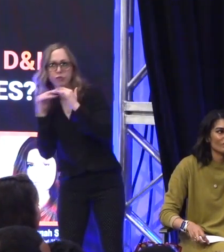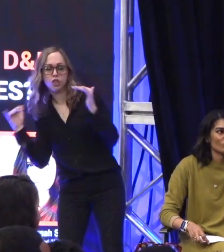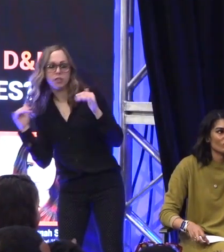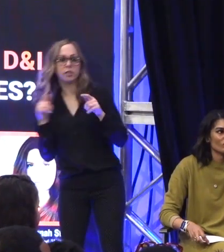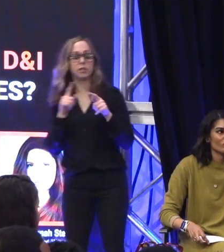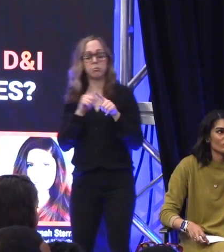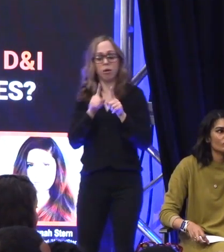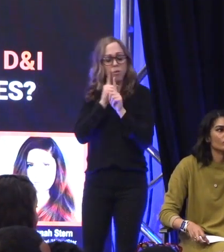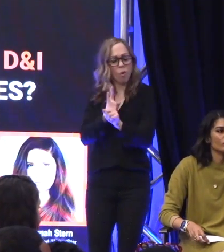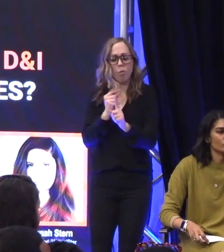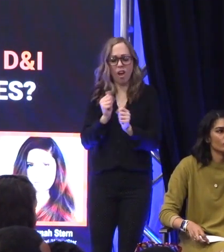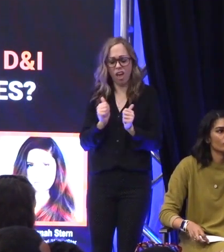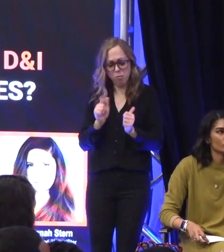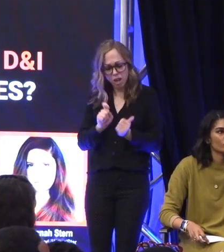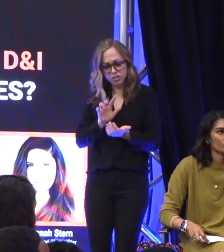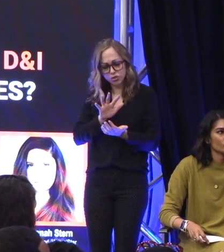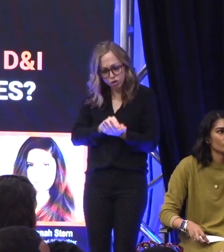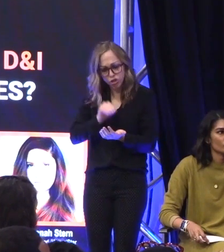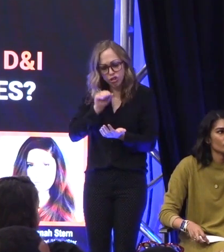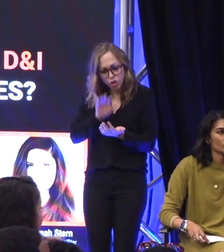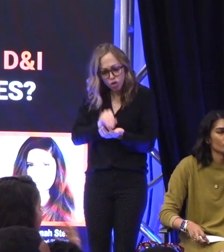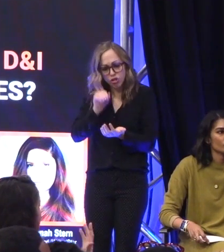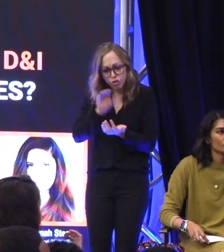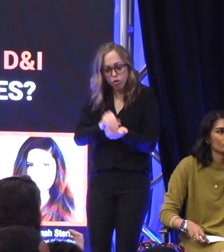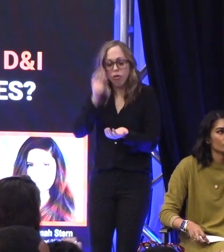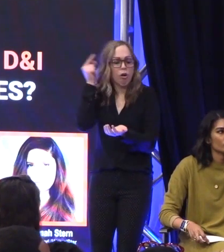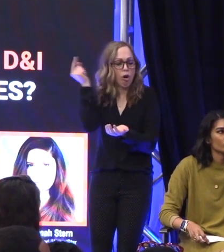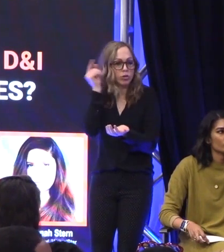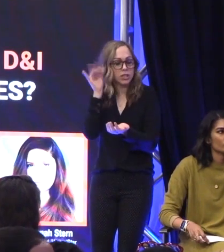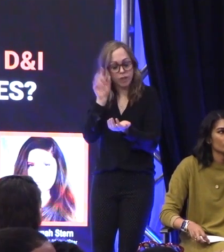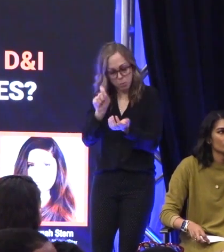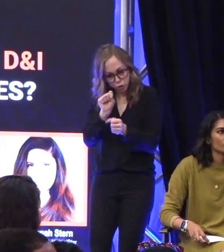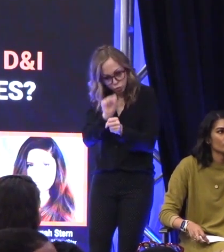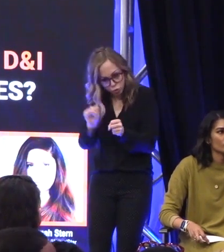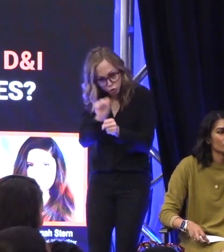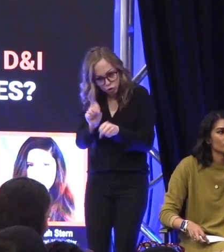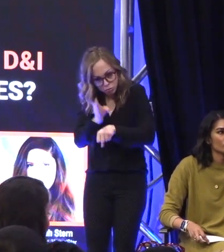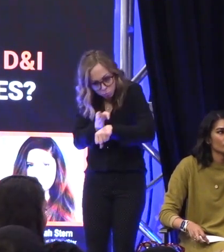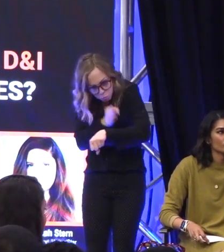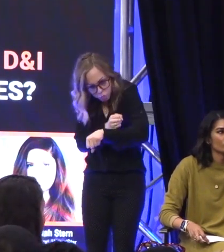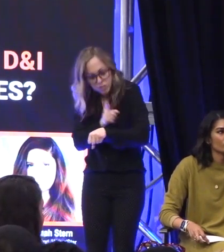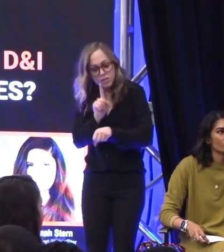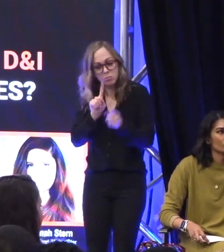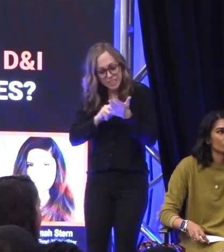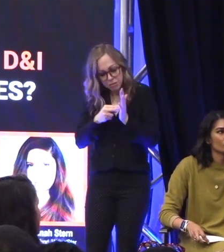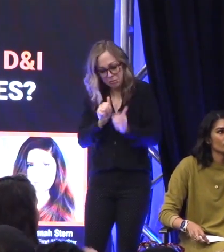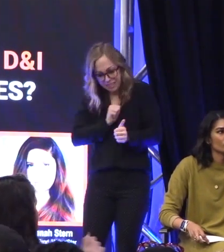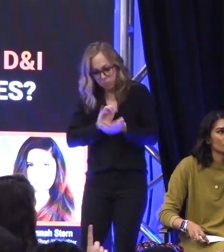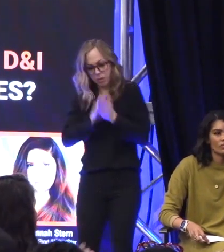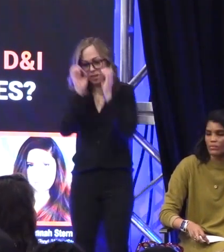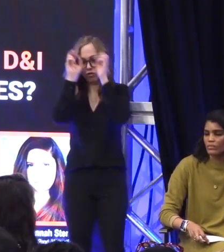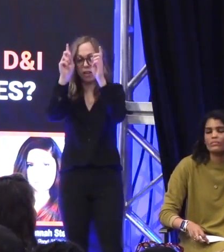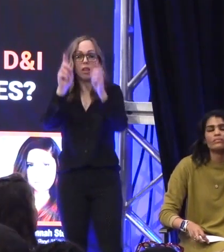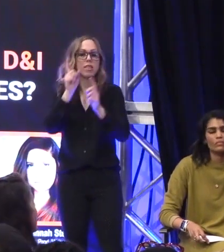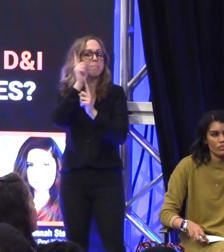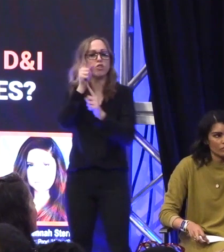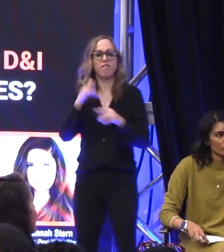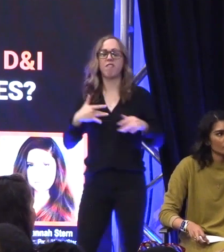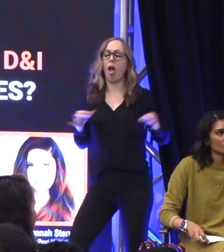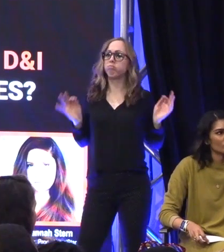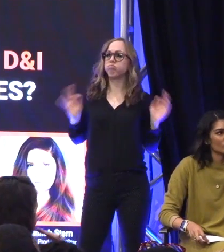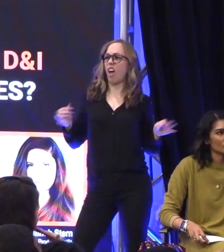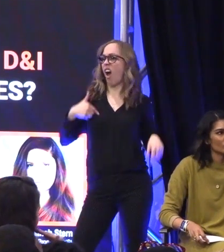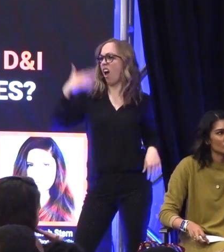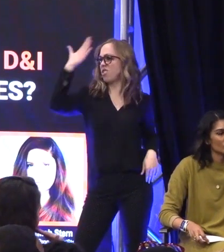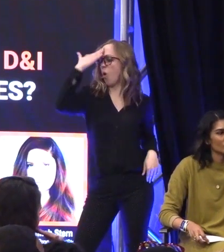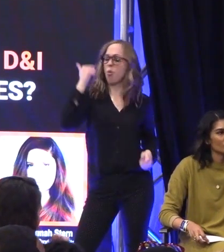keep learning. And if I want to work on this, then I need to really educate myself. The minute you think that you know it all, that you know what